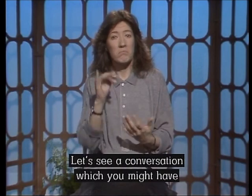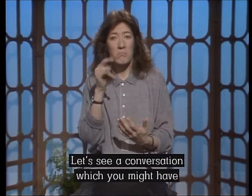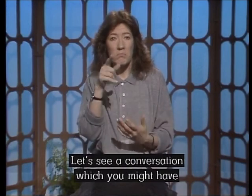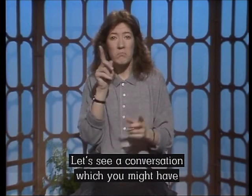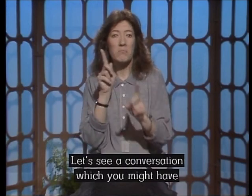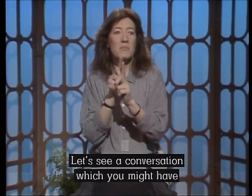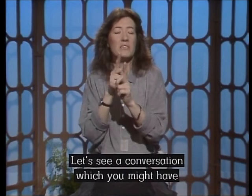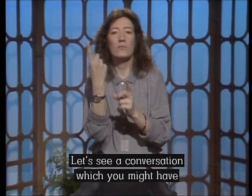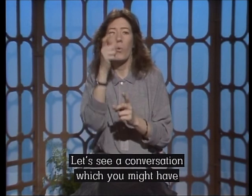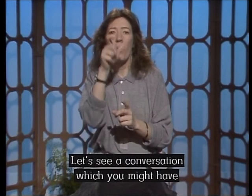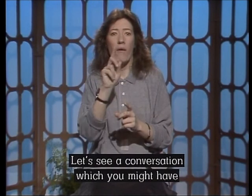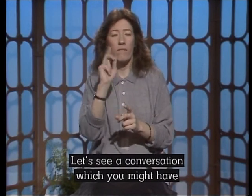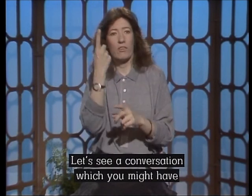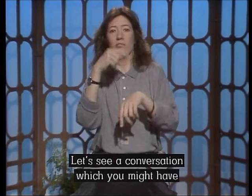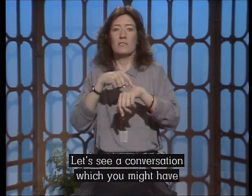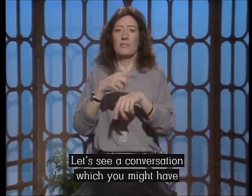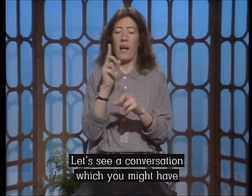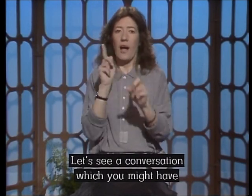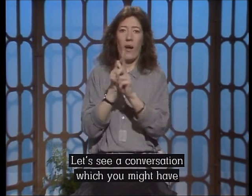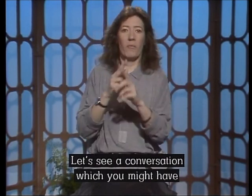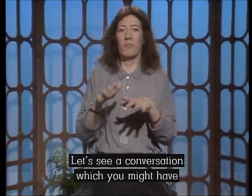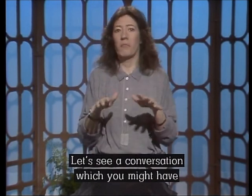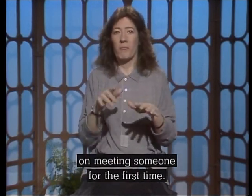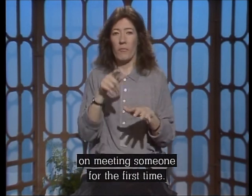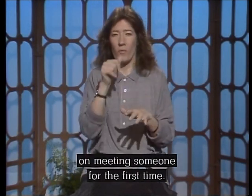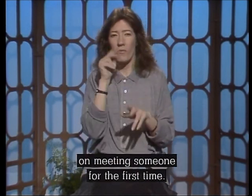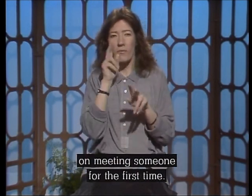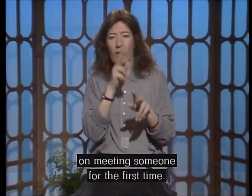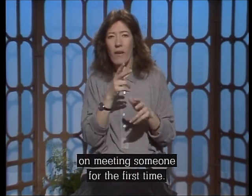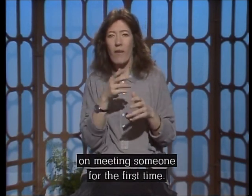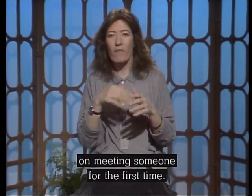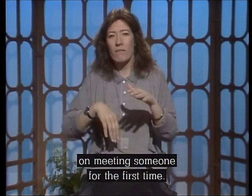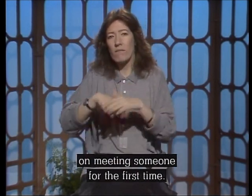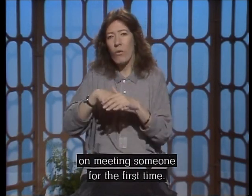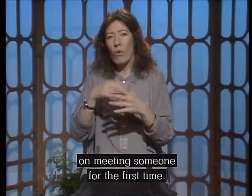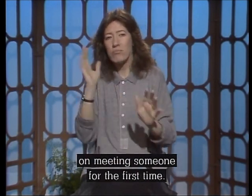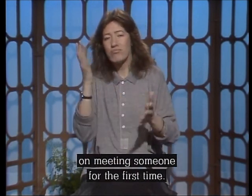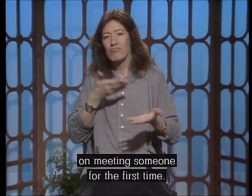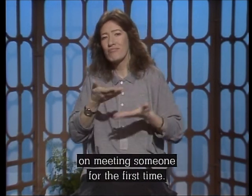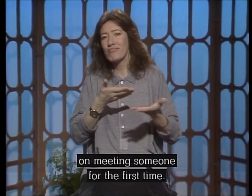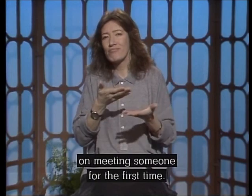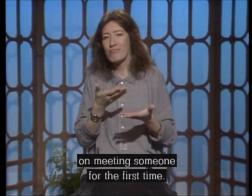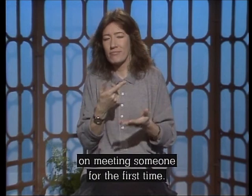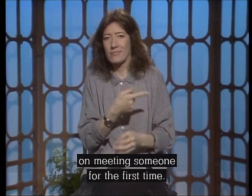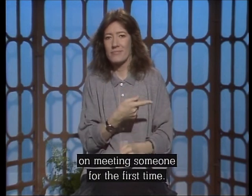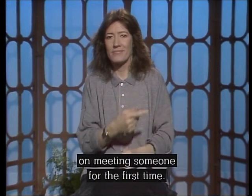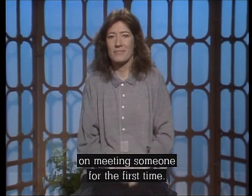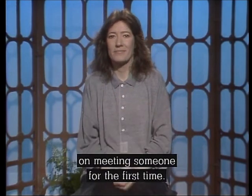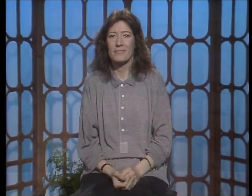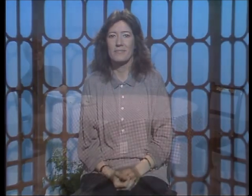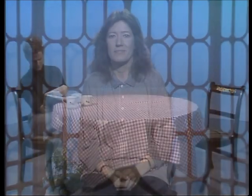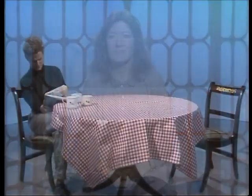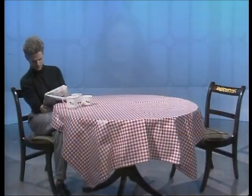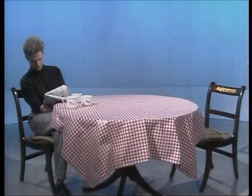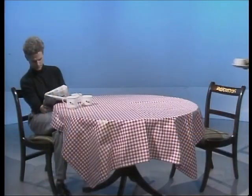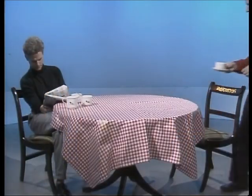So, let's see a full conversation of the kind that you might have when you meet someone for the first time.